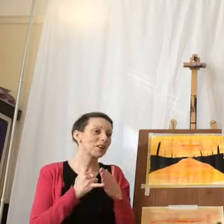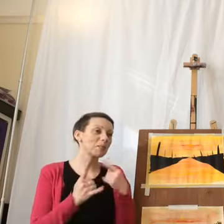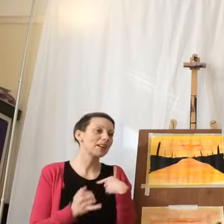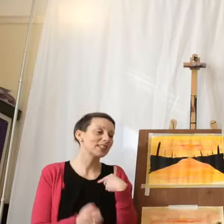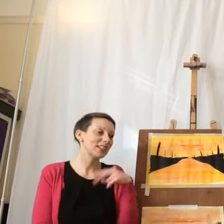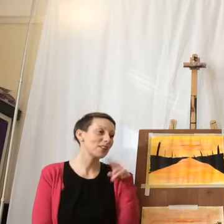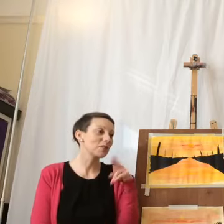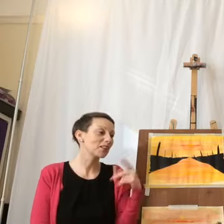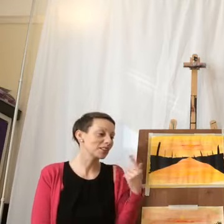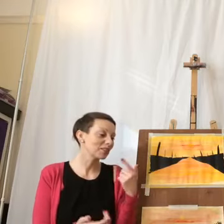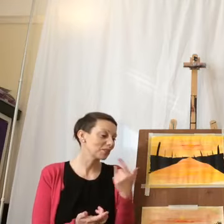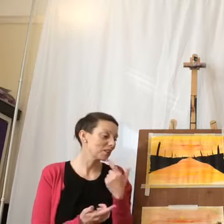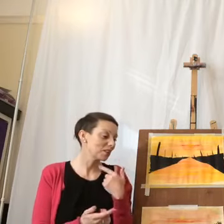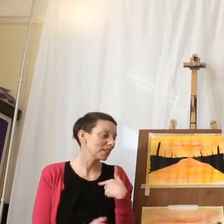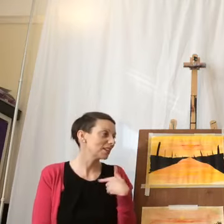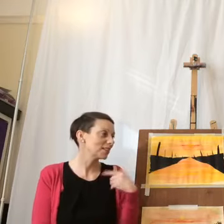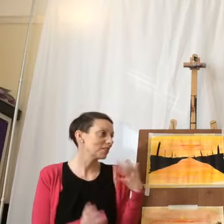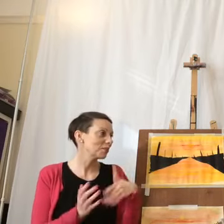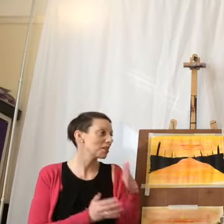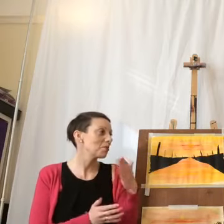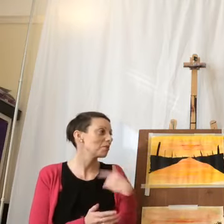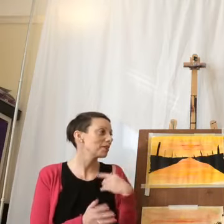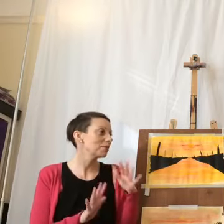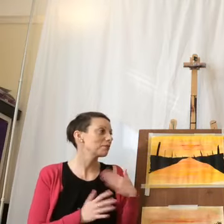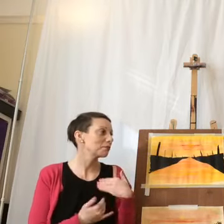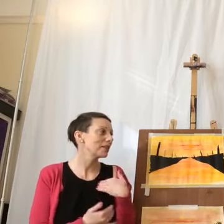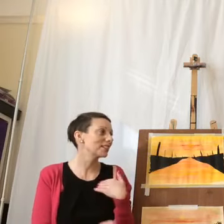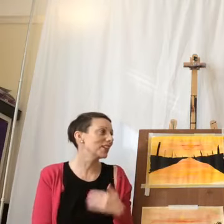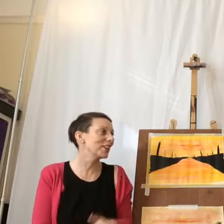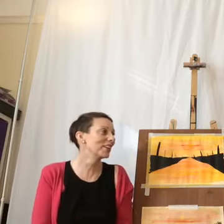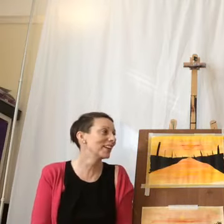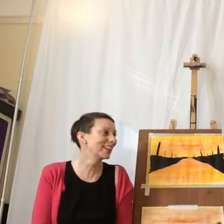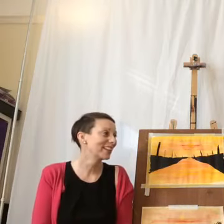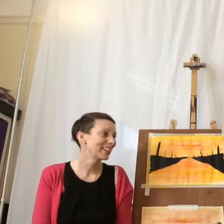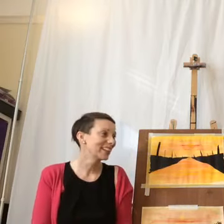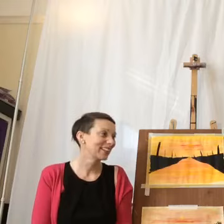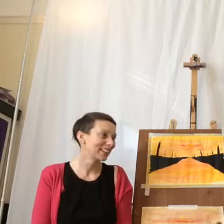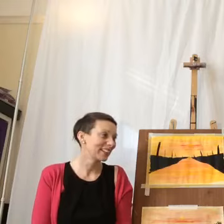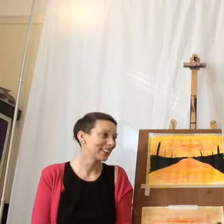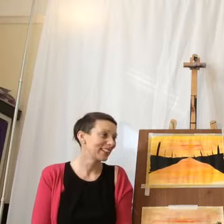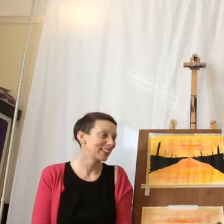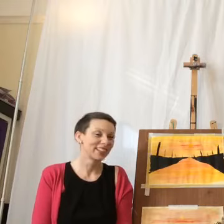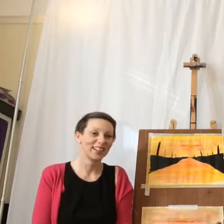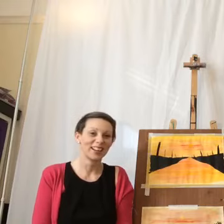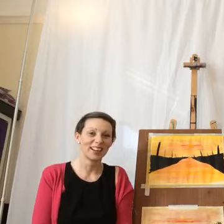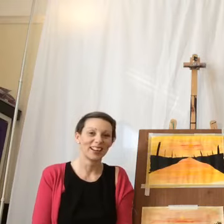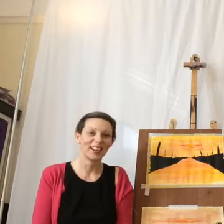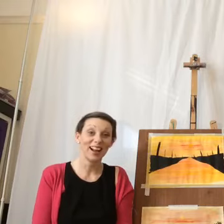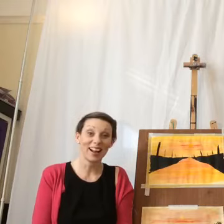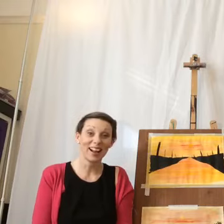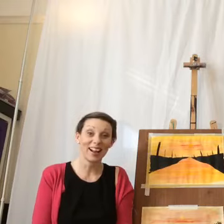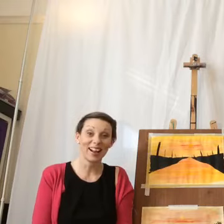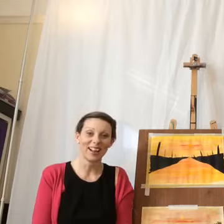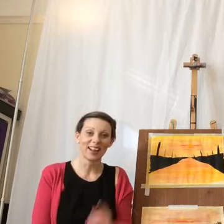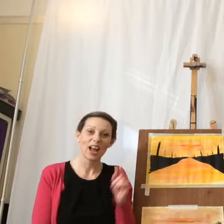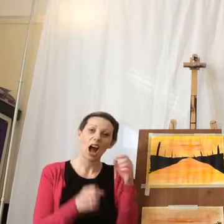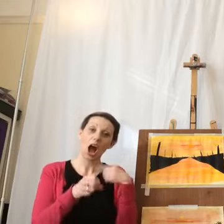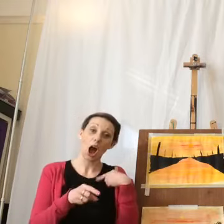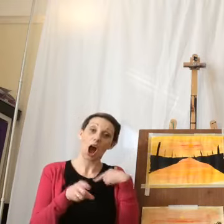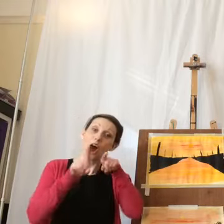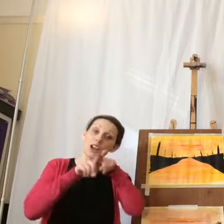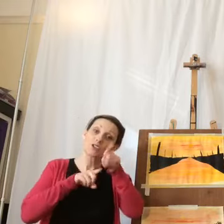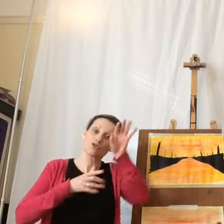Last time I did any artwork, you sort of laughed at it, so you don't want to go off and leave it for me to do. That's because Zoe tried to draw me, and I had like a massive, massive,